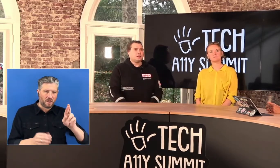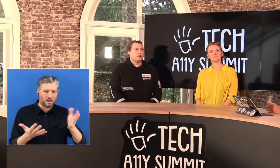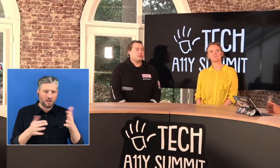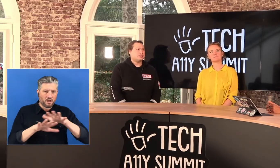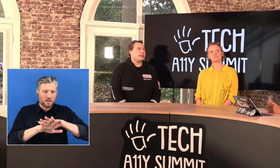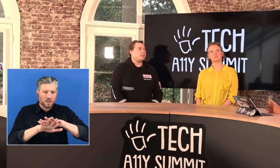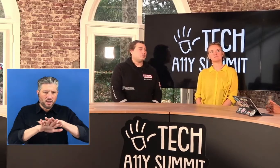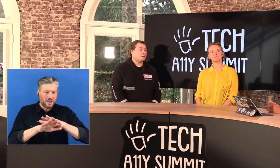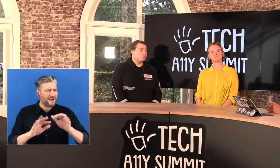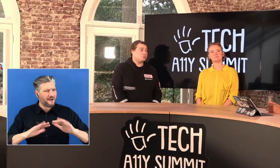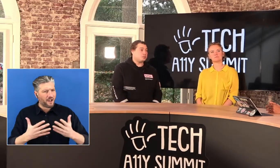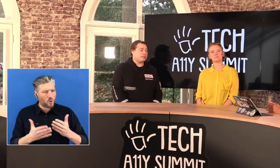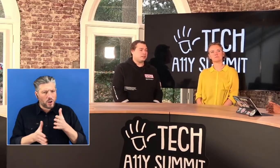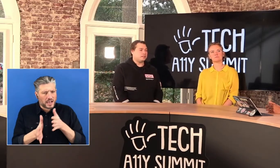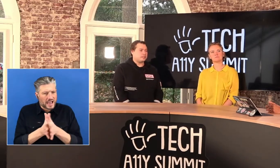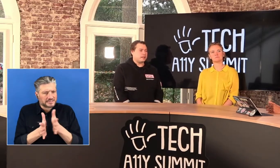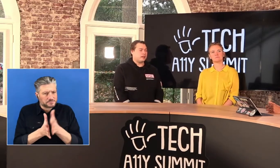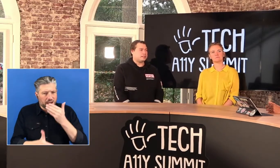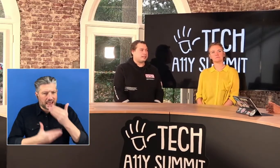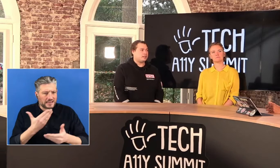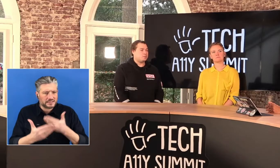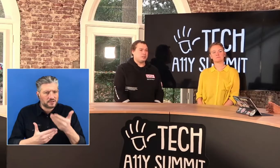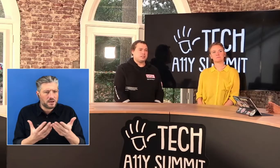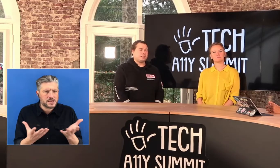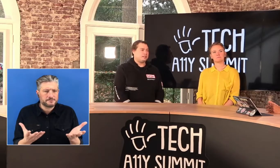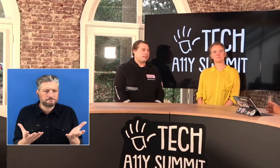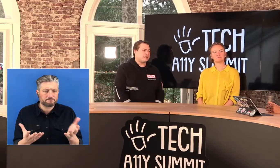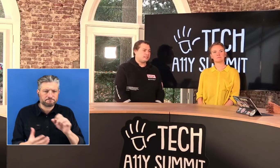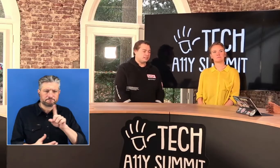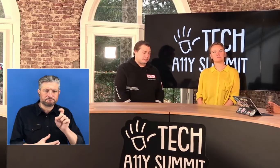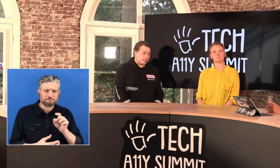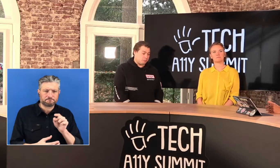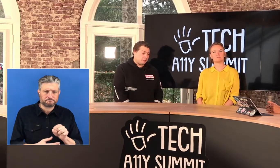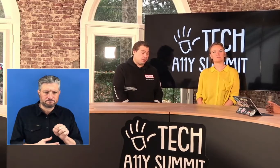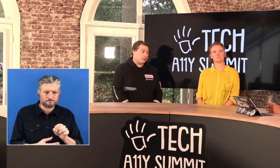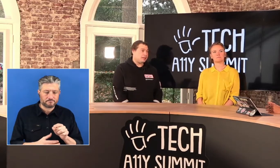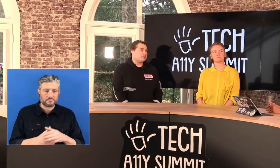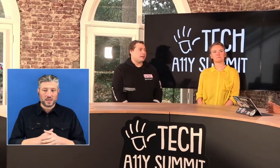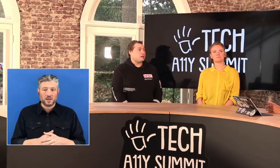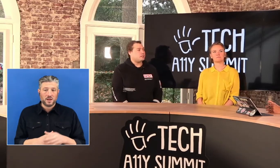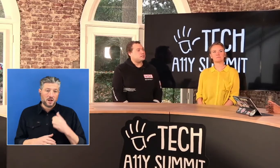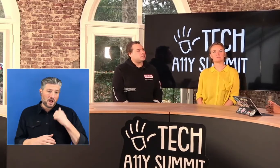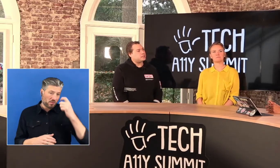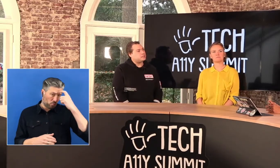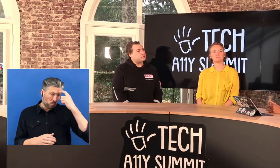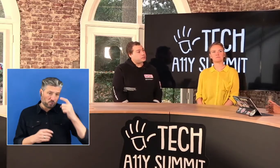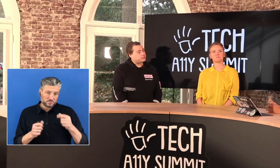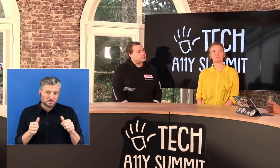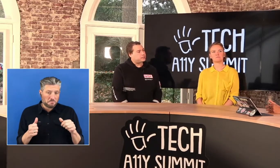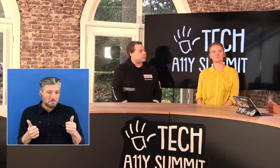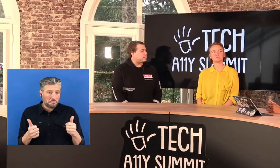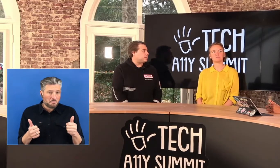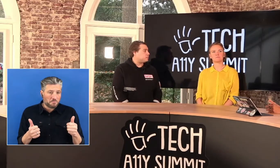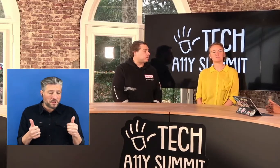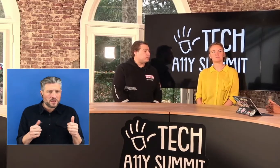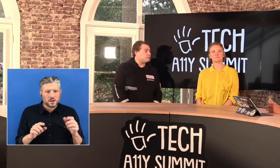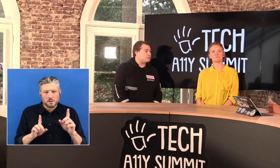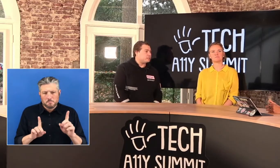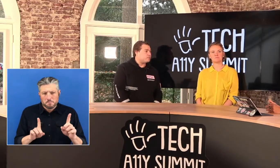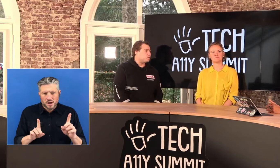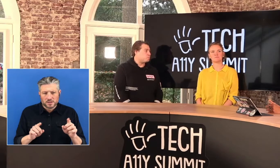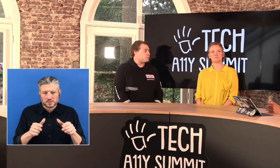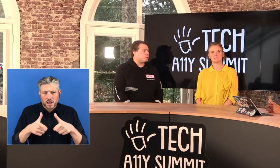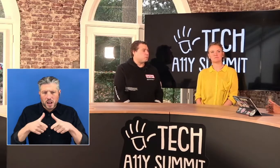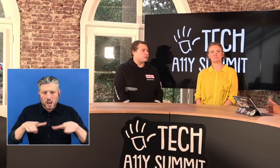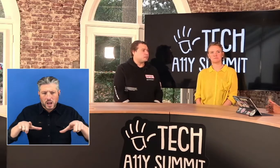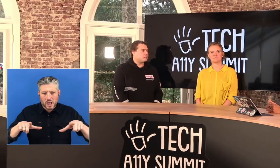but there the most technical thing at that time was, and I think it's still the same, is the languages that the device exists, and I think it's well kind of the